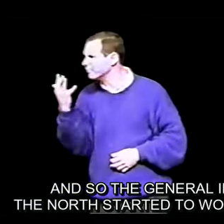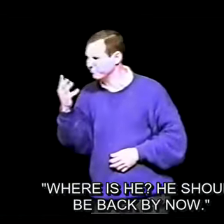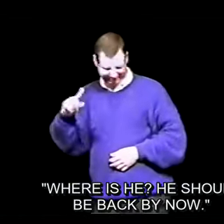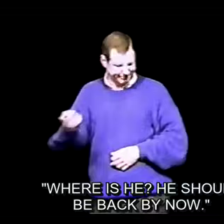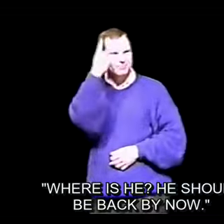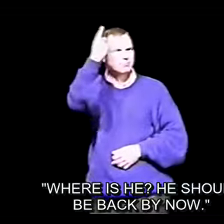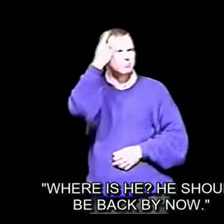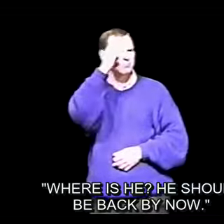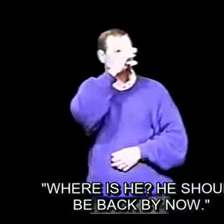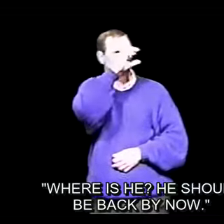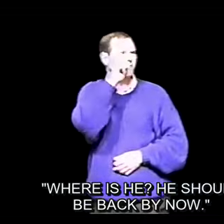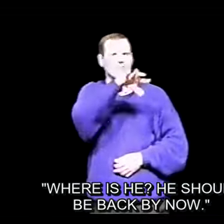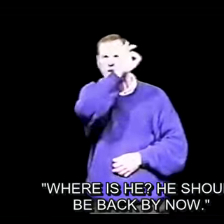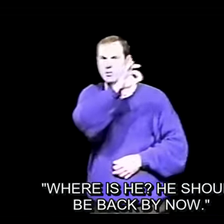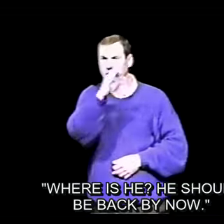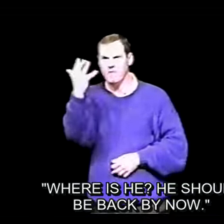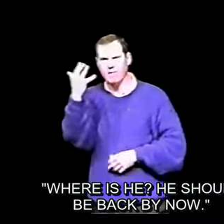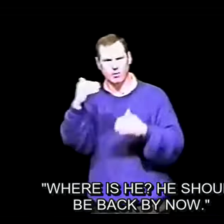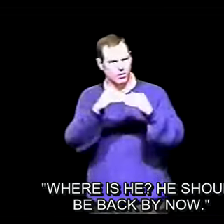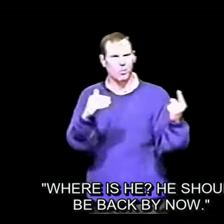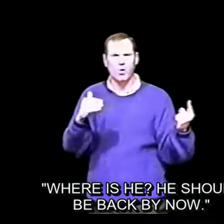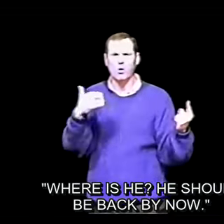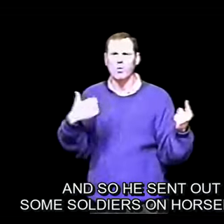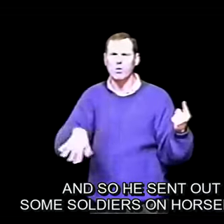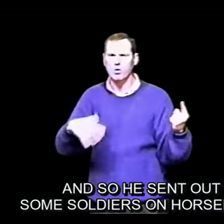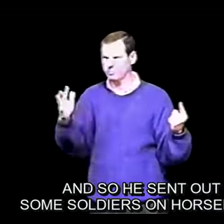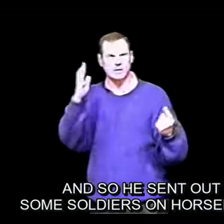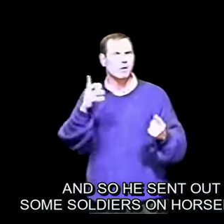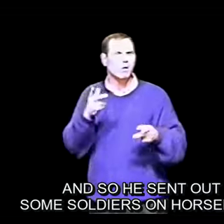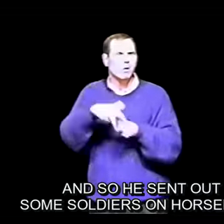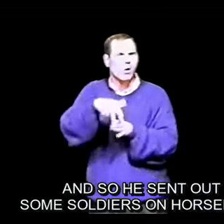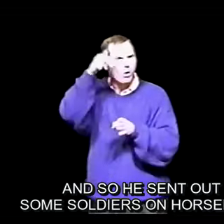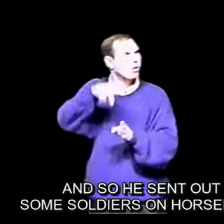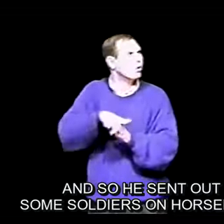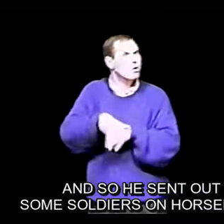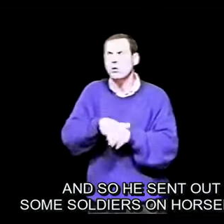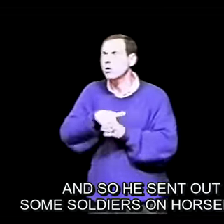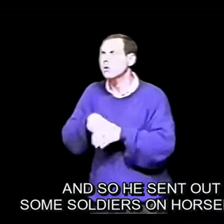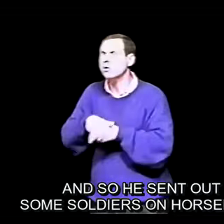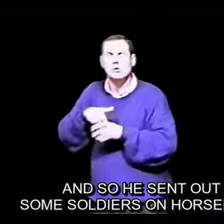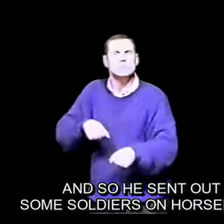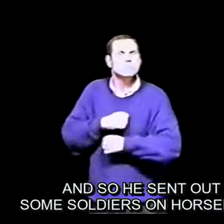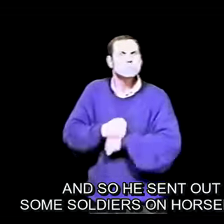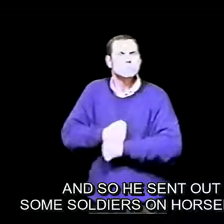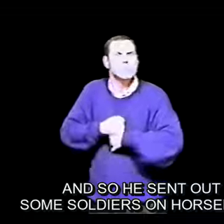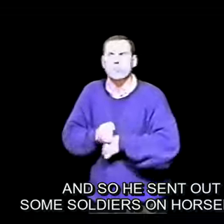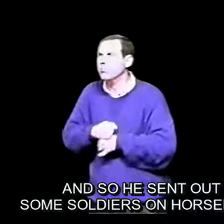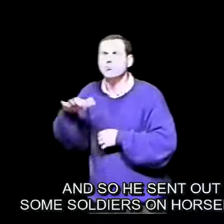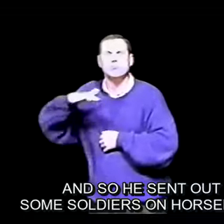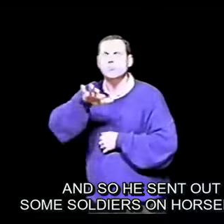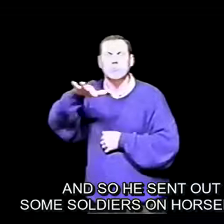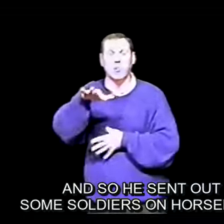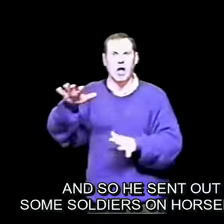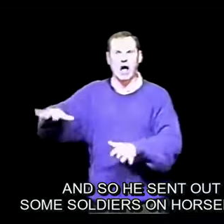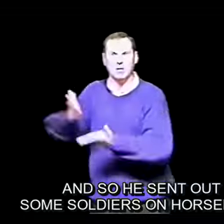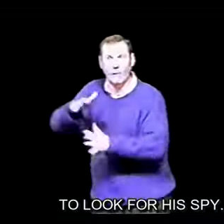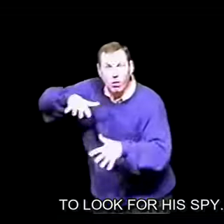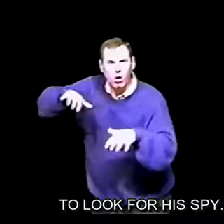be back by now. And so he sent out some soldiers on horseback to look for his spy.